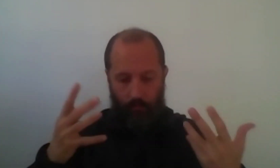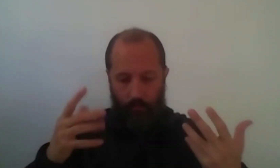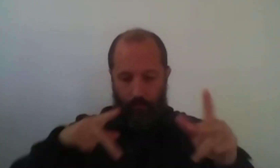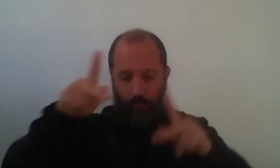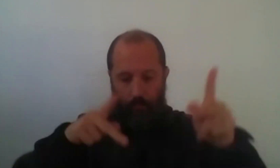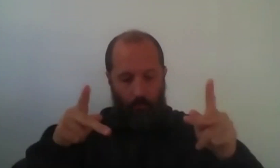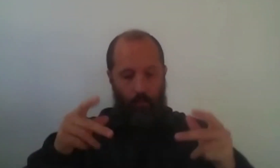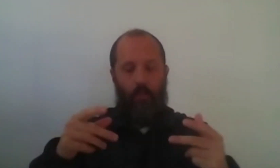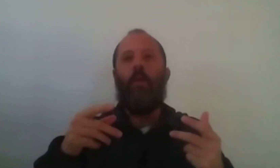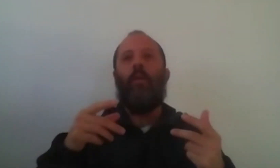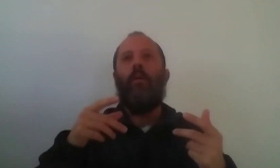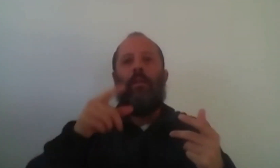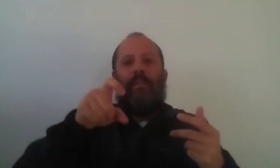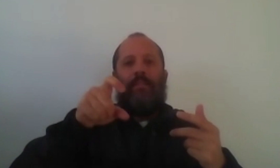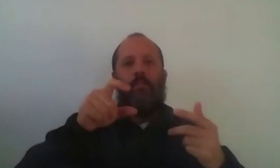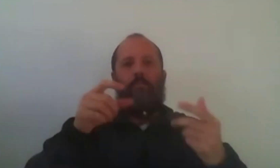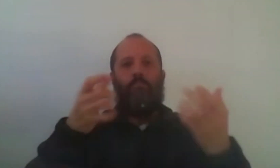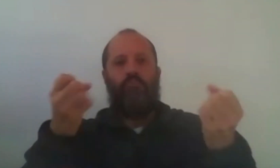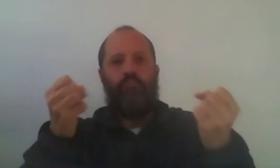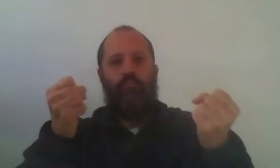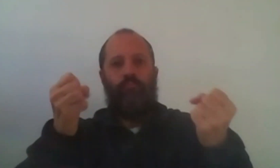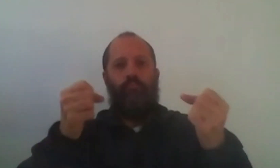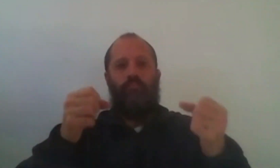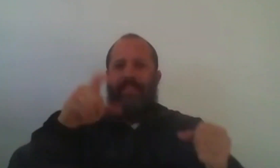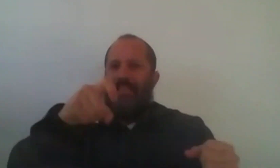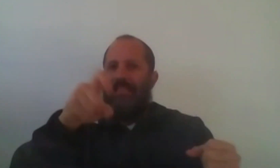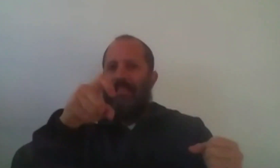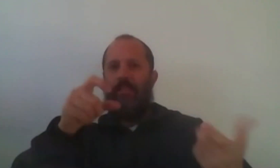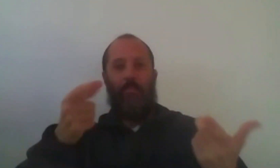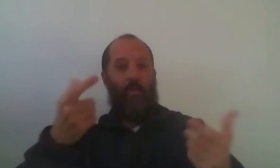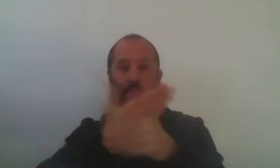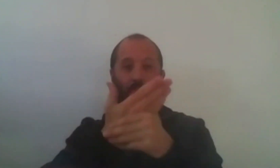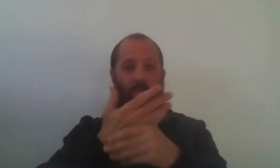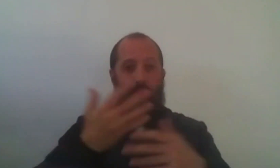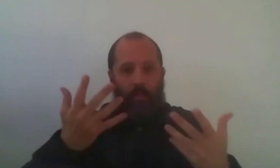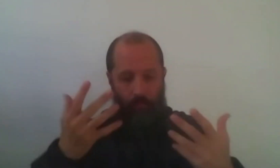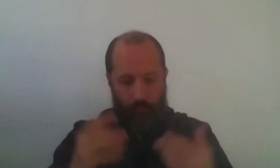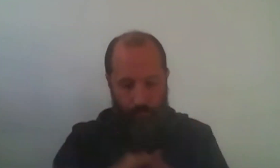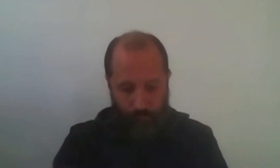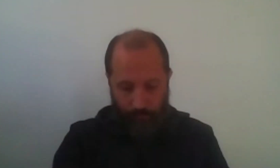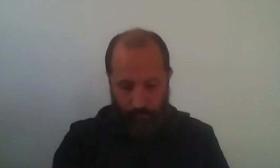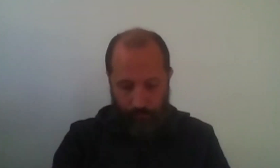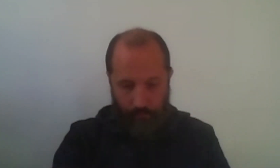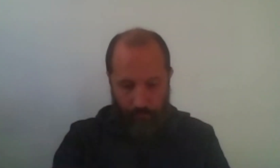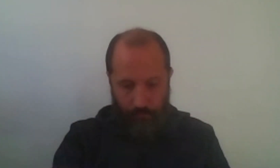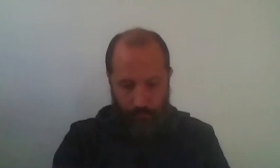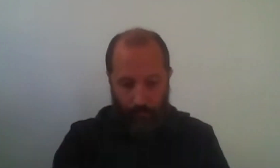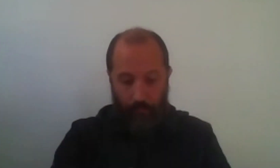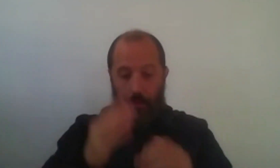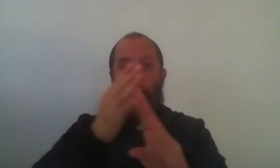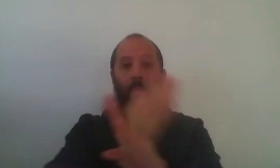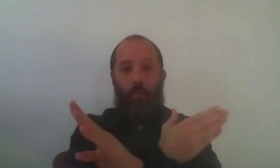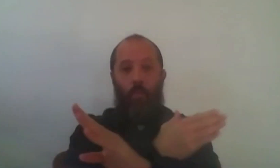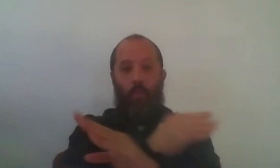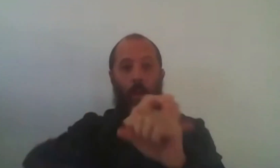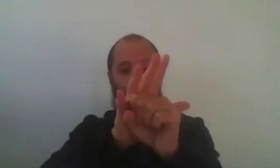And during this pandemic, I feel like the